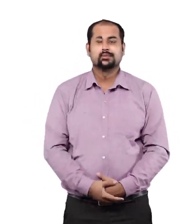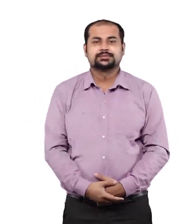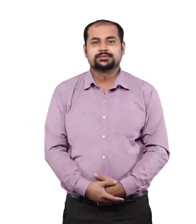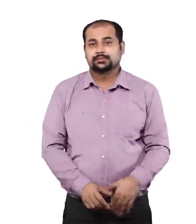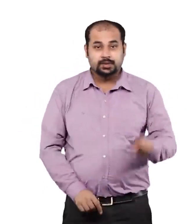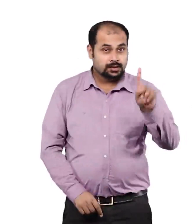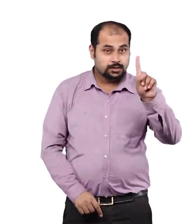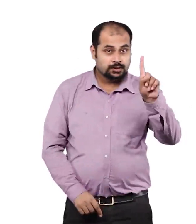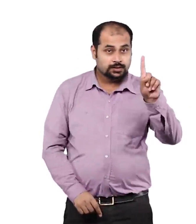One.